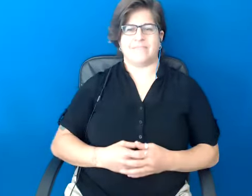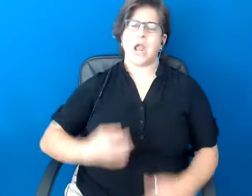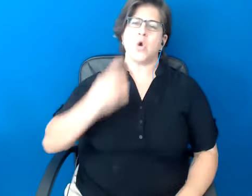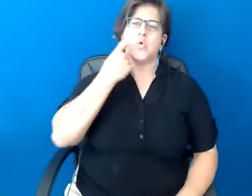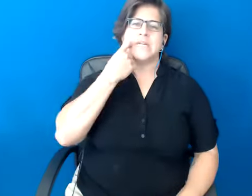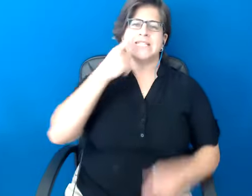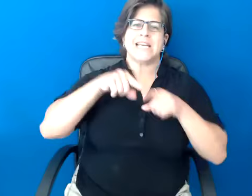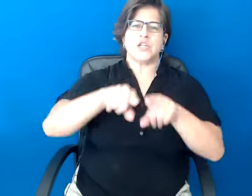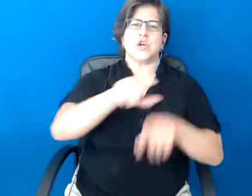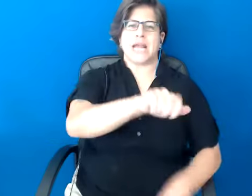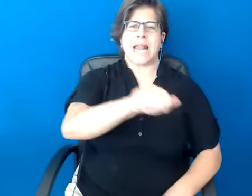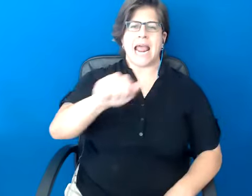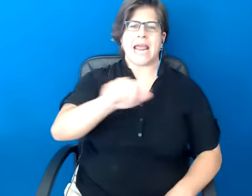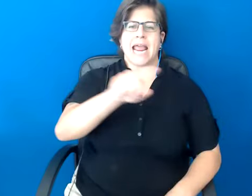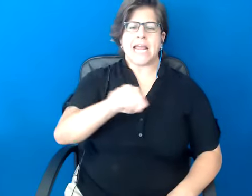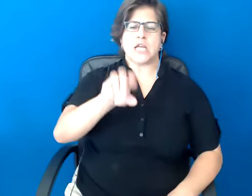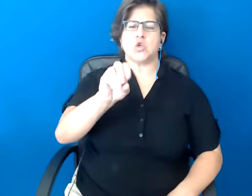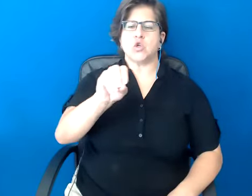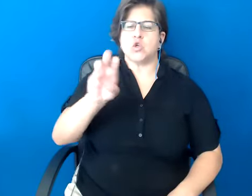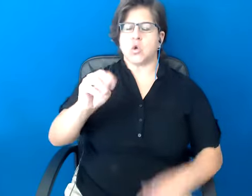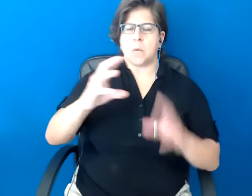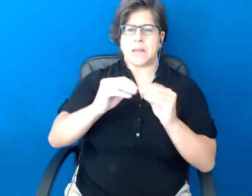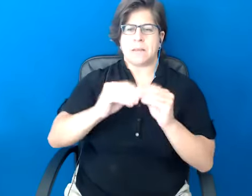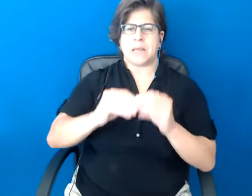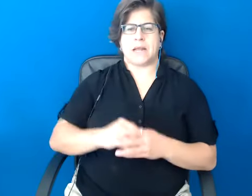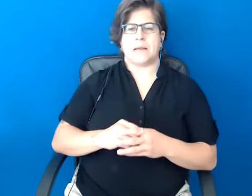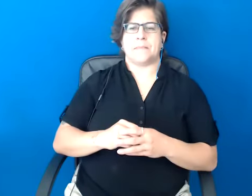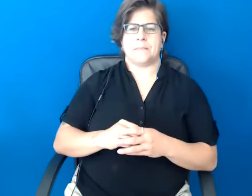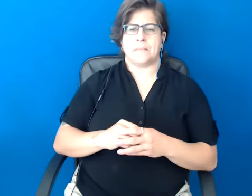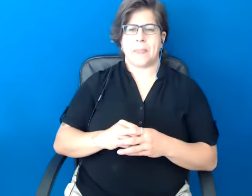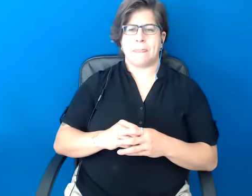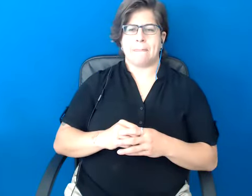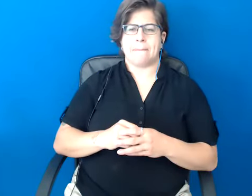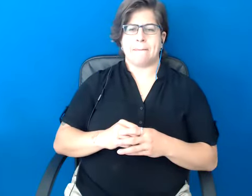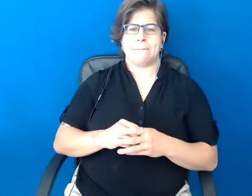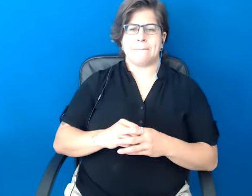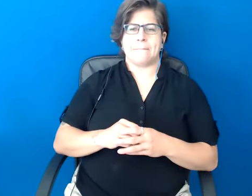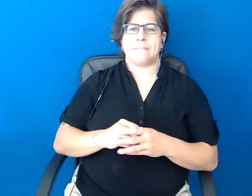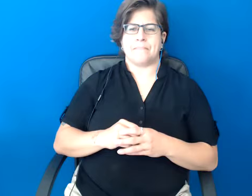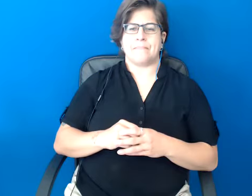nature or divisive? I was recently in a Zoom AA meeting I was invited